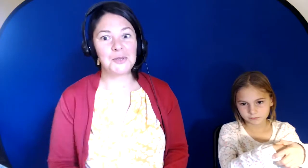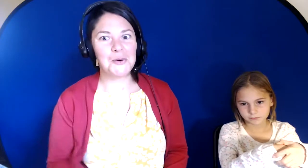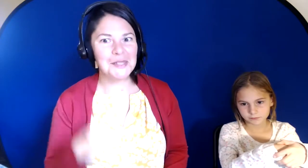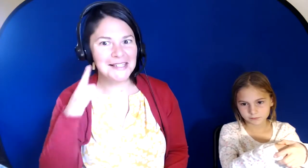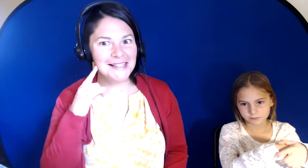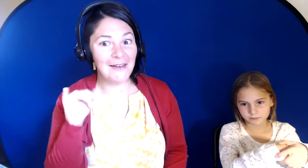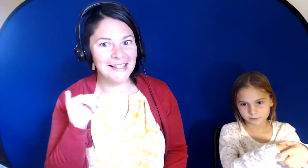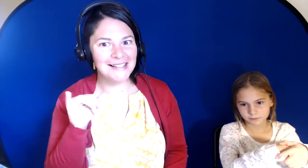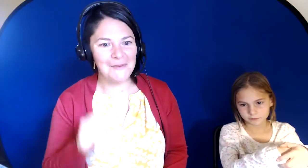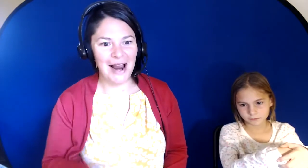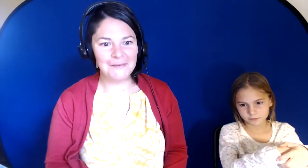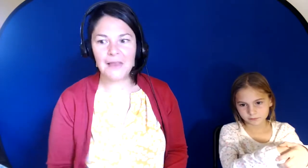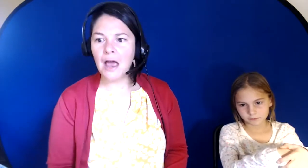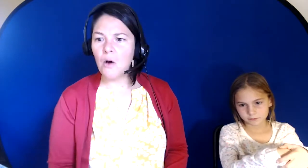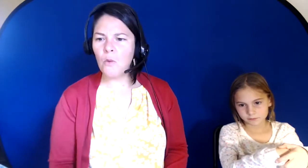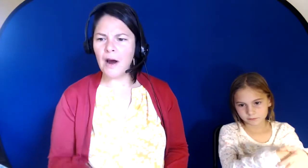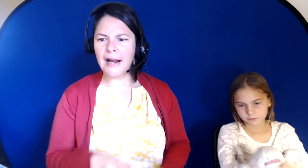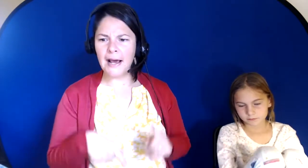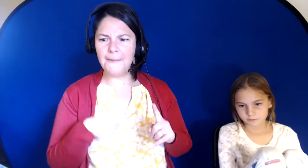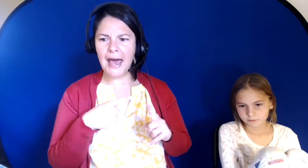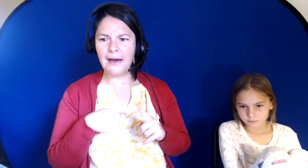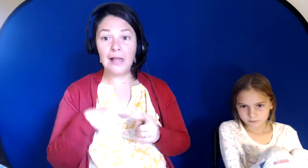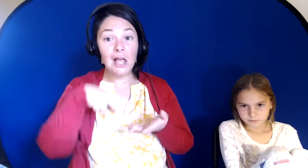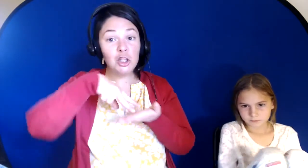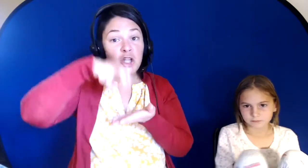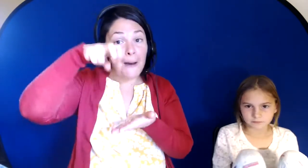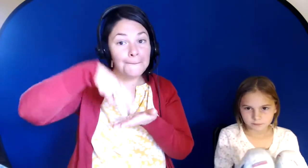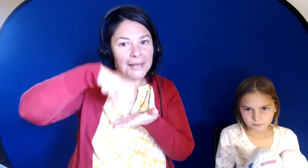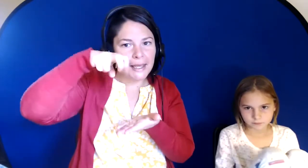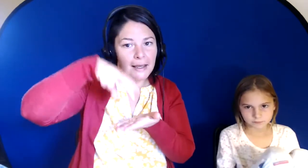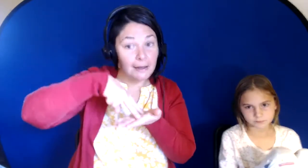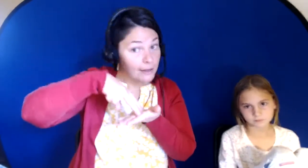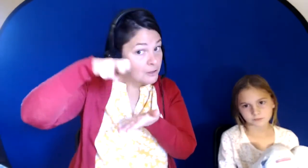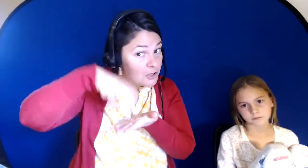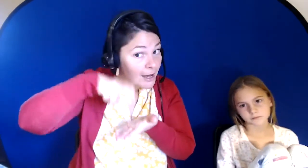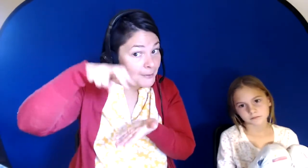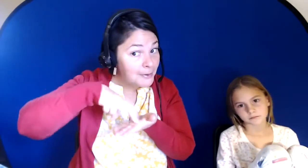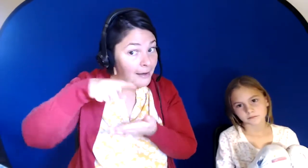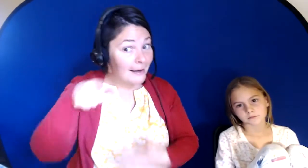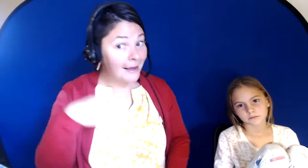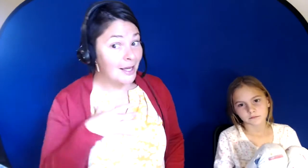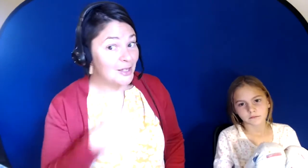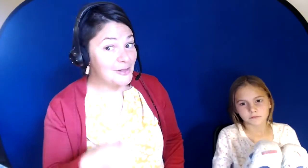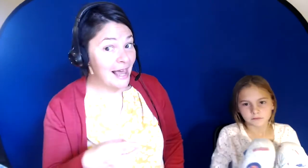sound the same, right? What about jumping? Jump? You like?